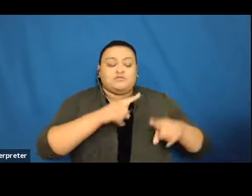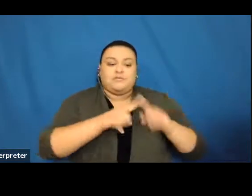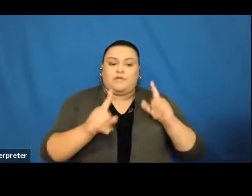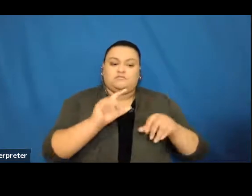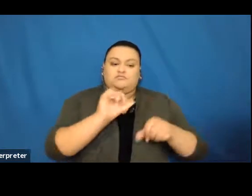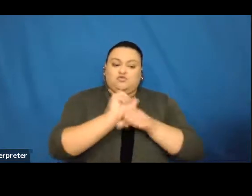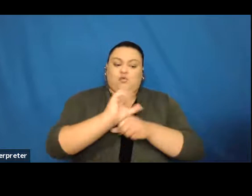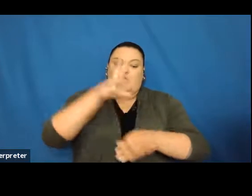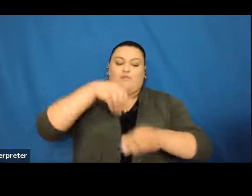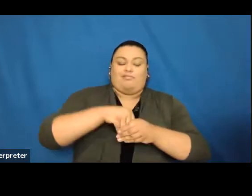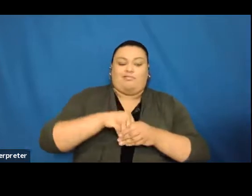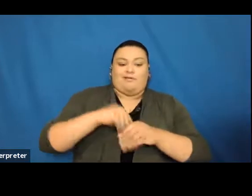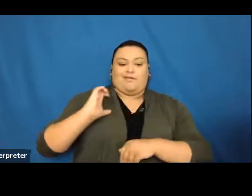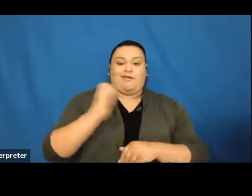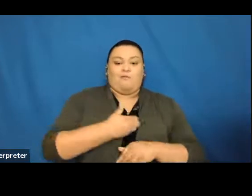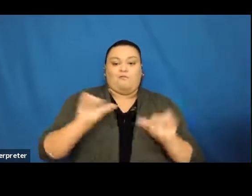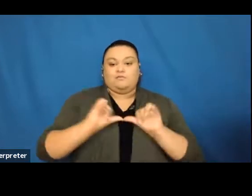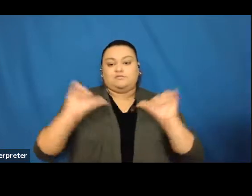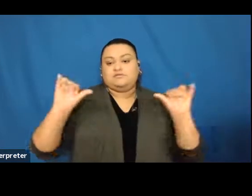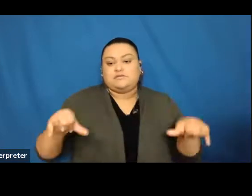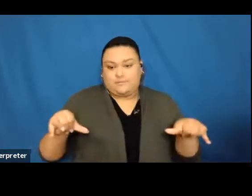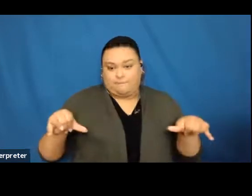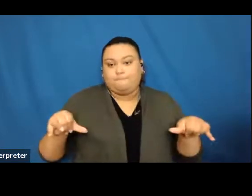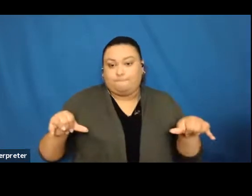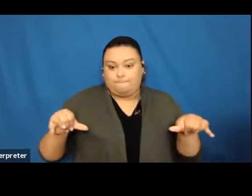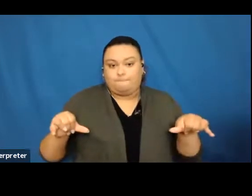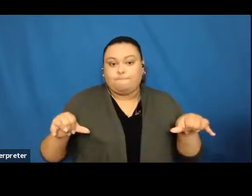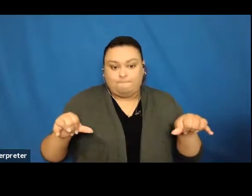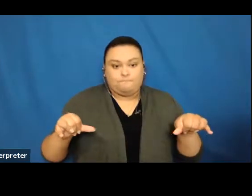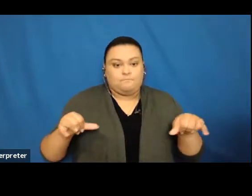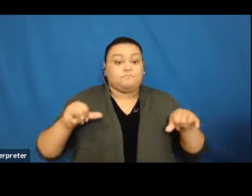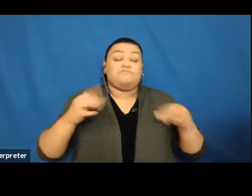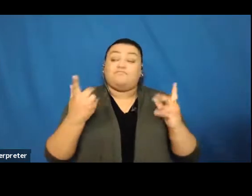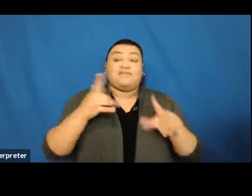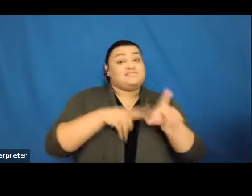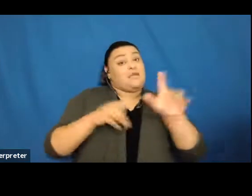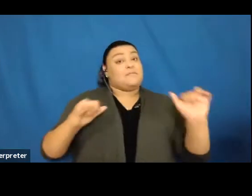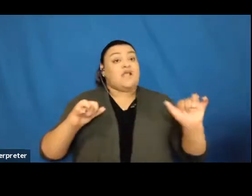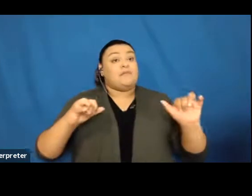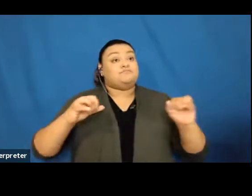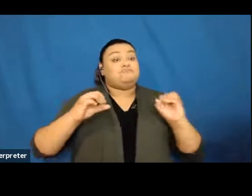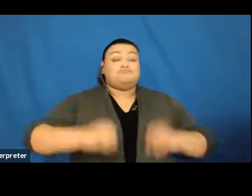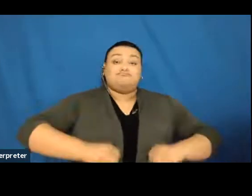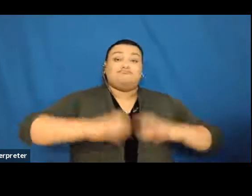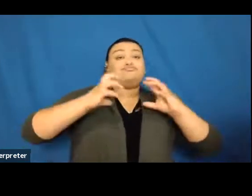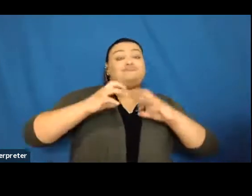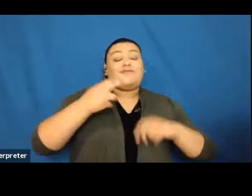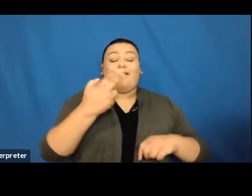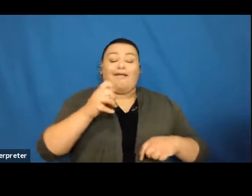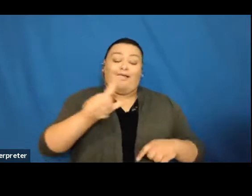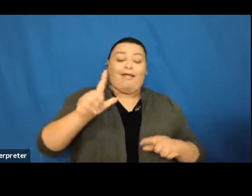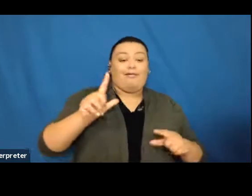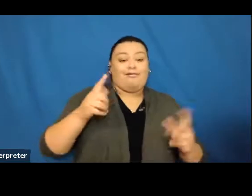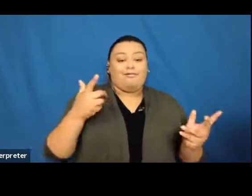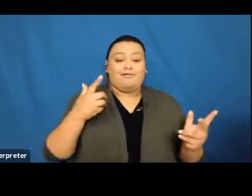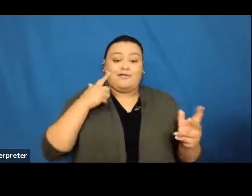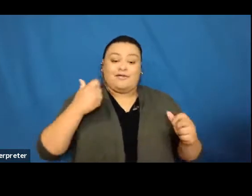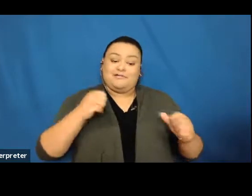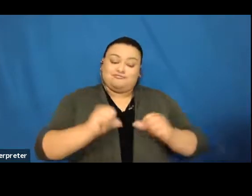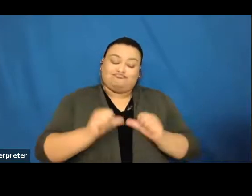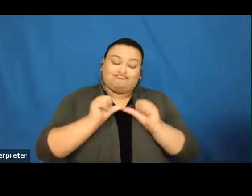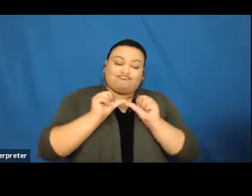system in a way that we can raise hell at the same time as be able to survive with a job